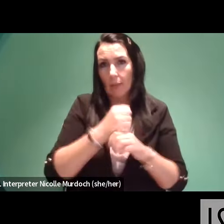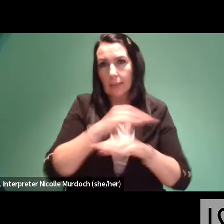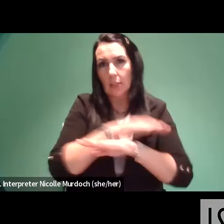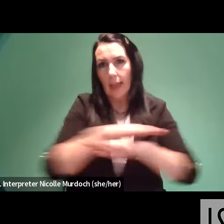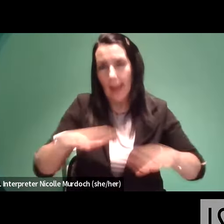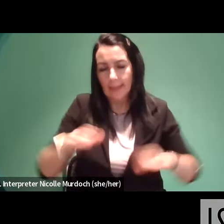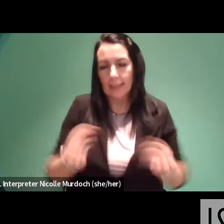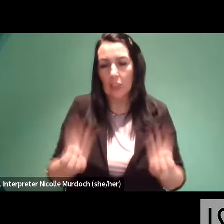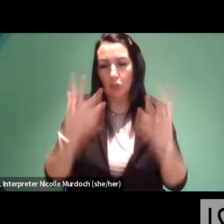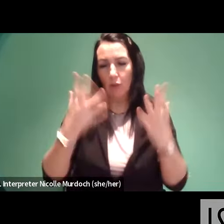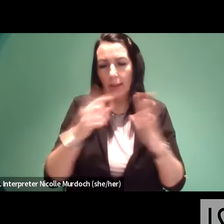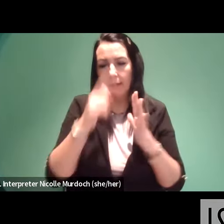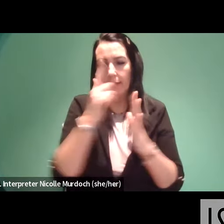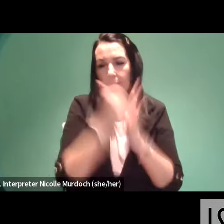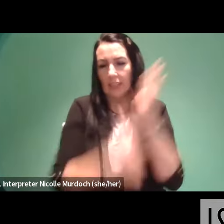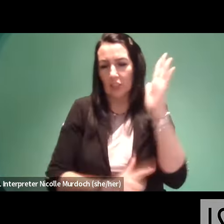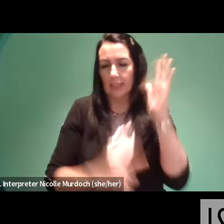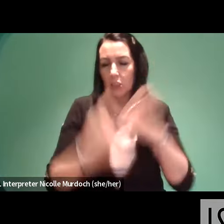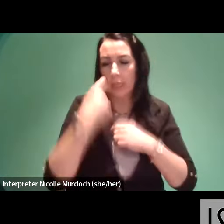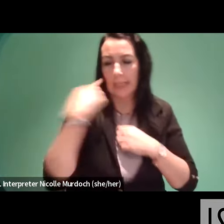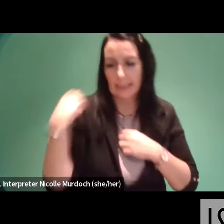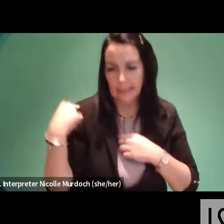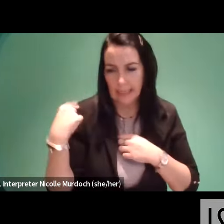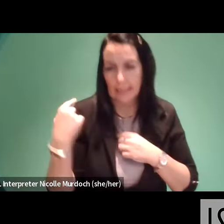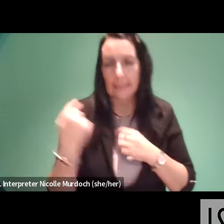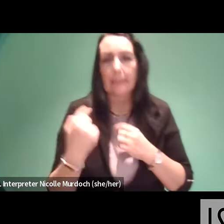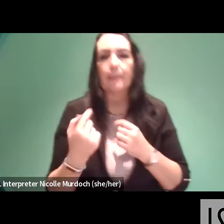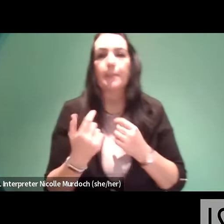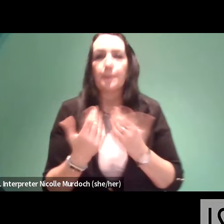legislation, was it yesterday? Yeah, yesterday.